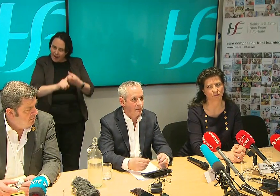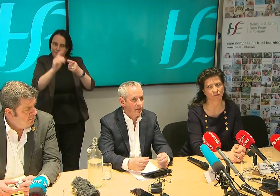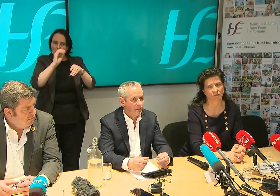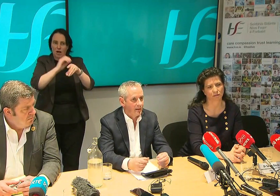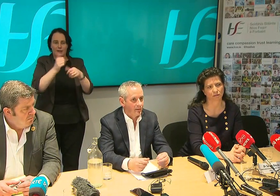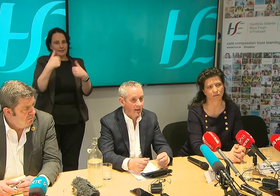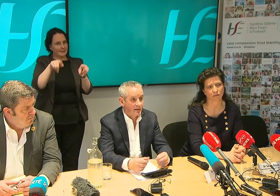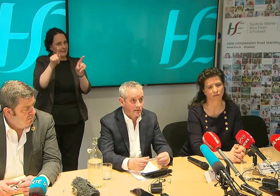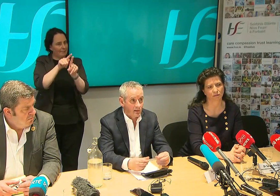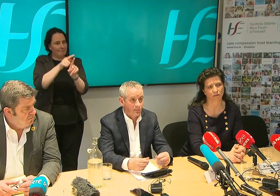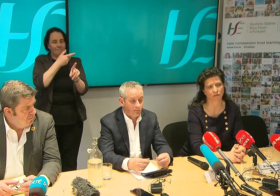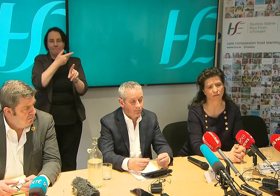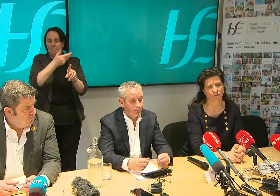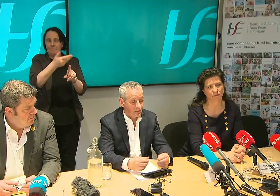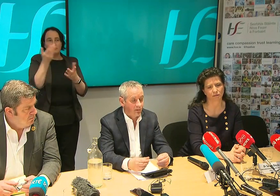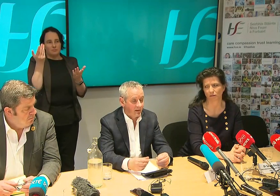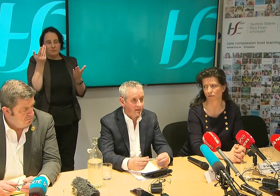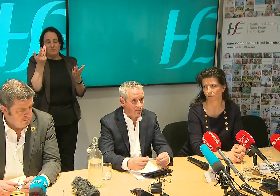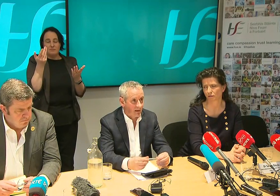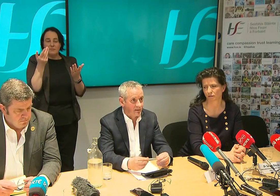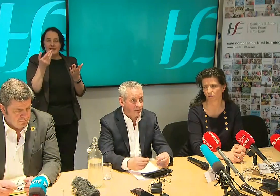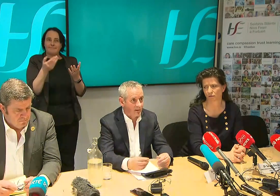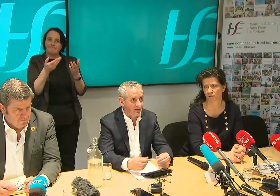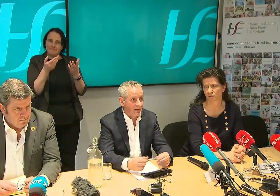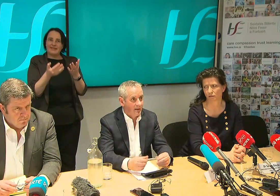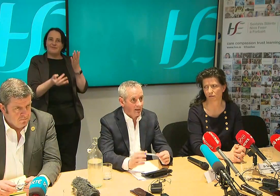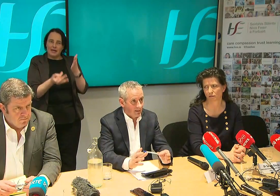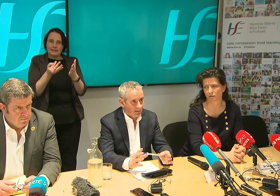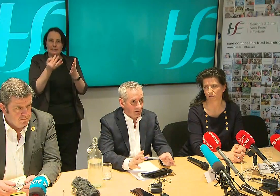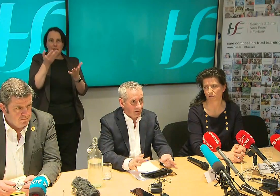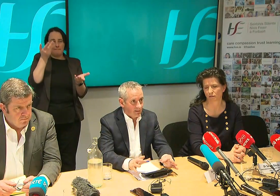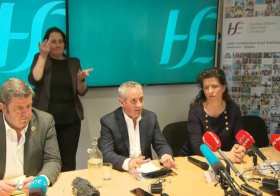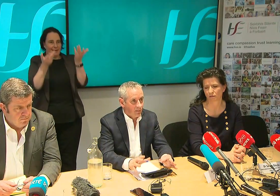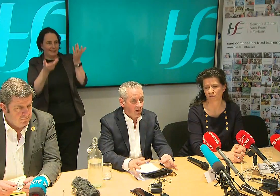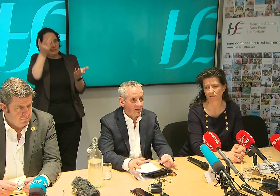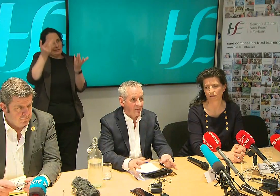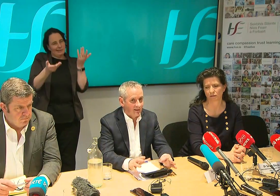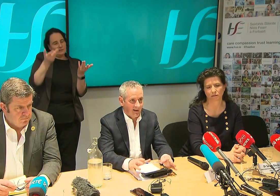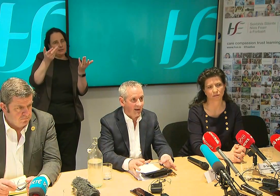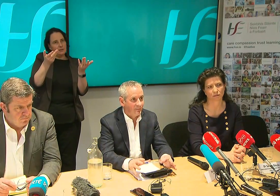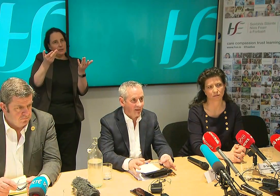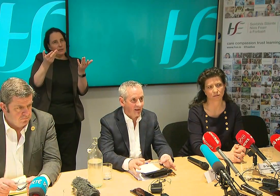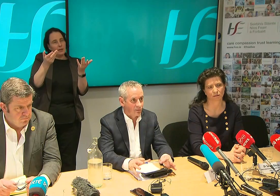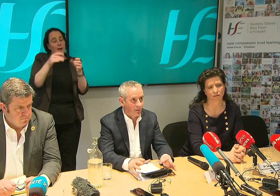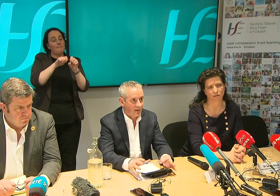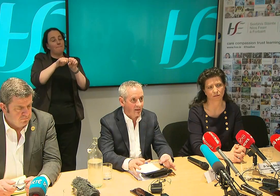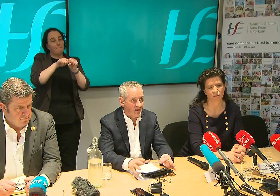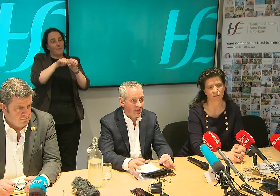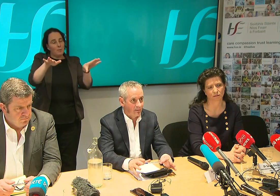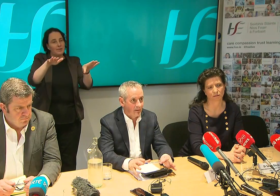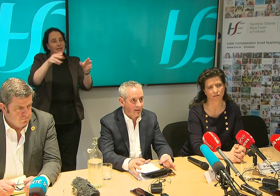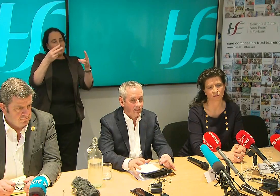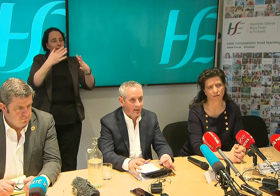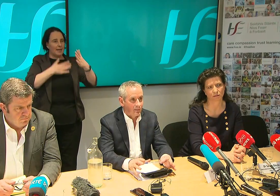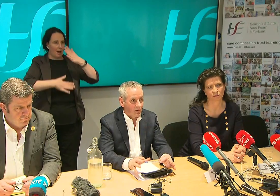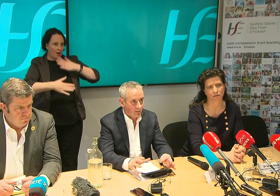been. So, you know, again, it's finding this balance between the public calm in terms of what we need right